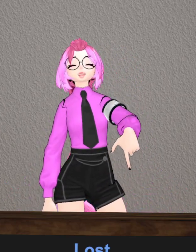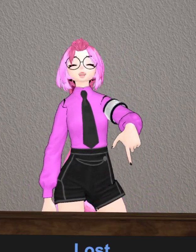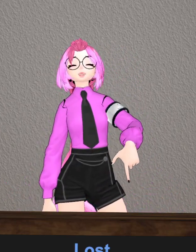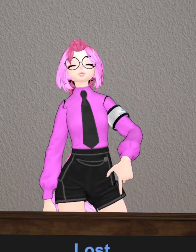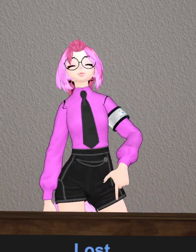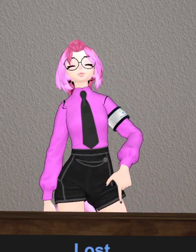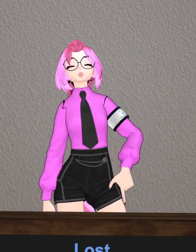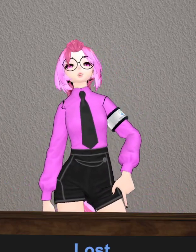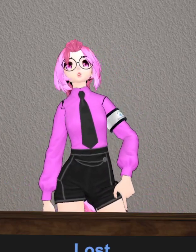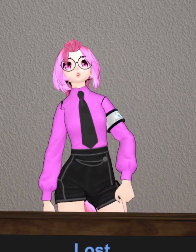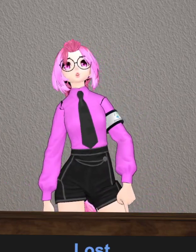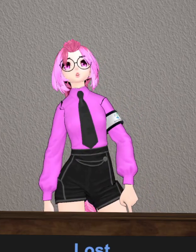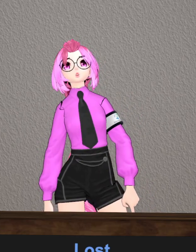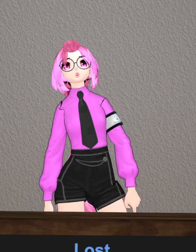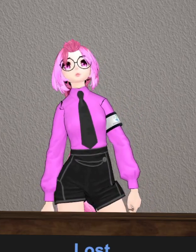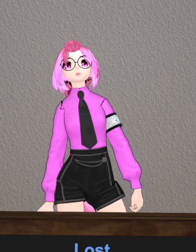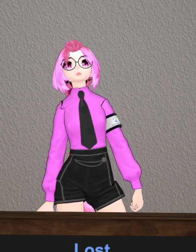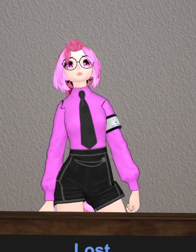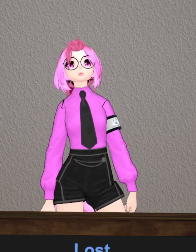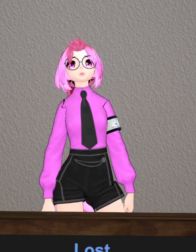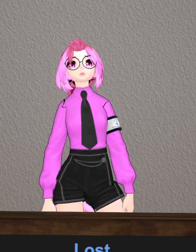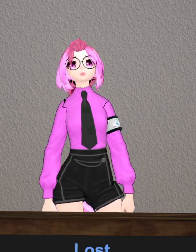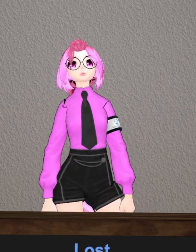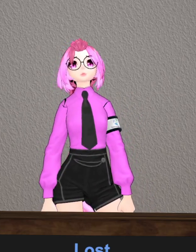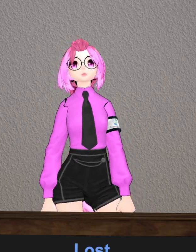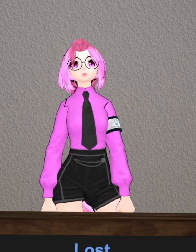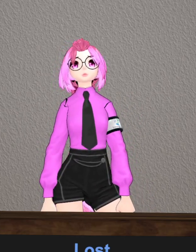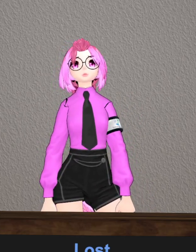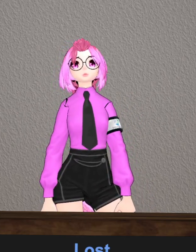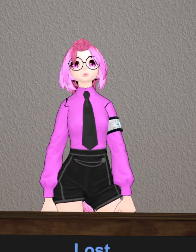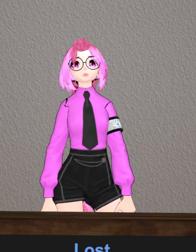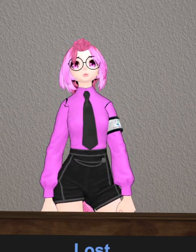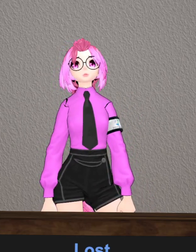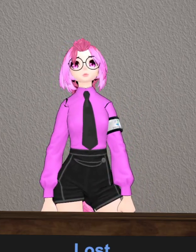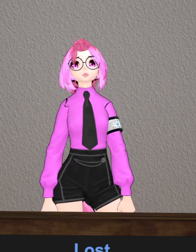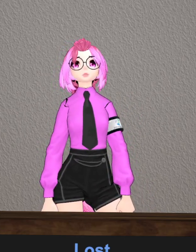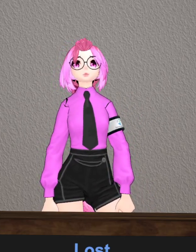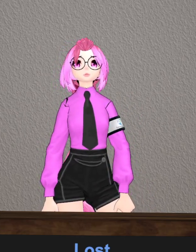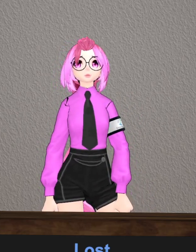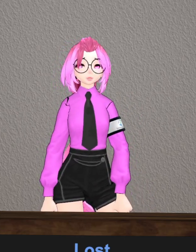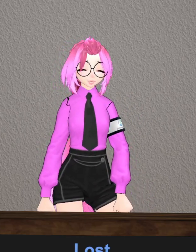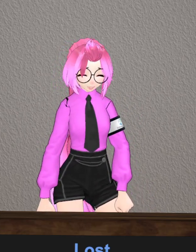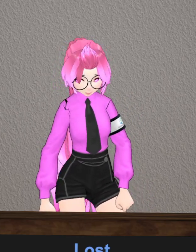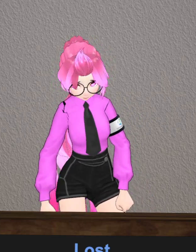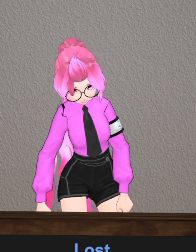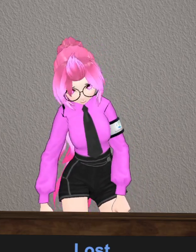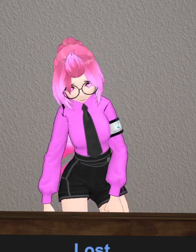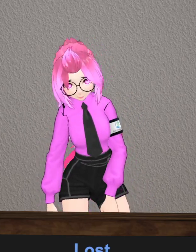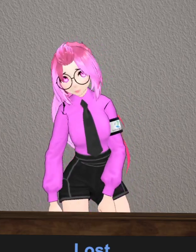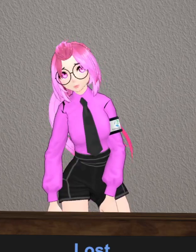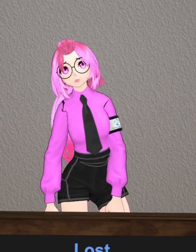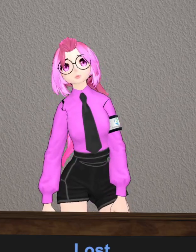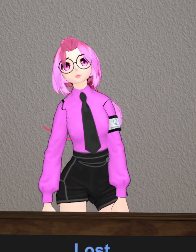V. Yeah. Sorry, I'm in headset. I need to get my